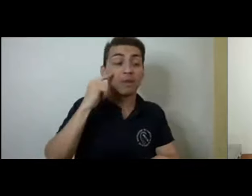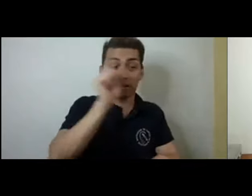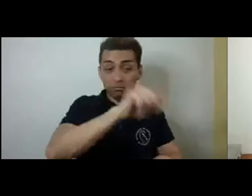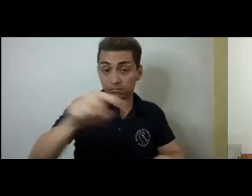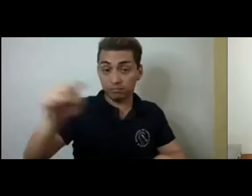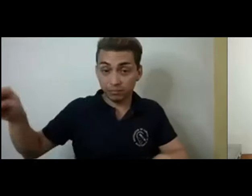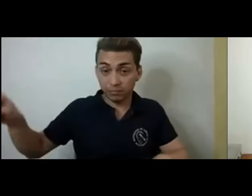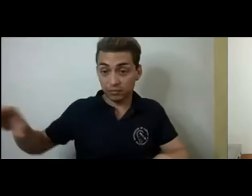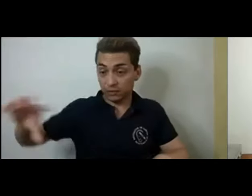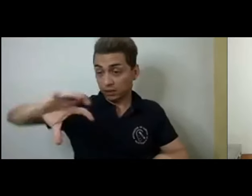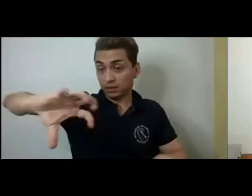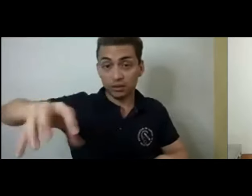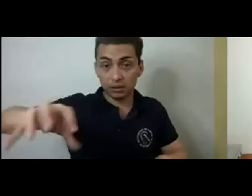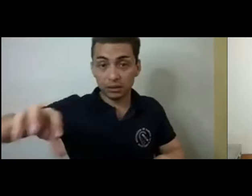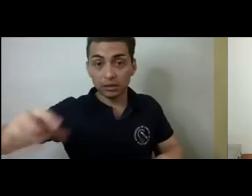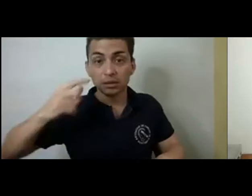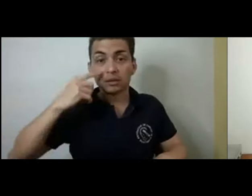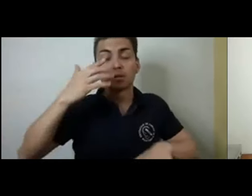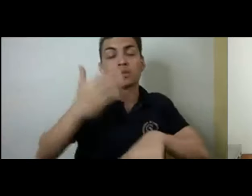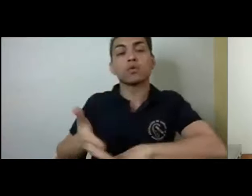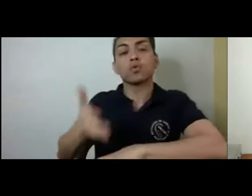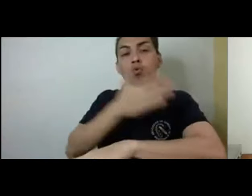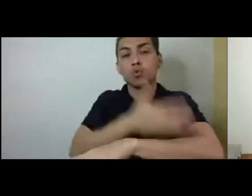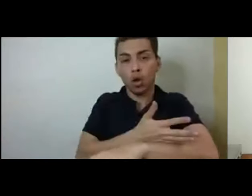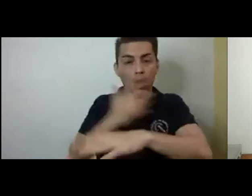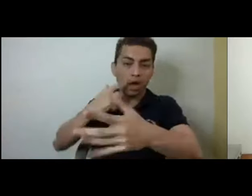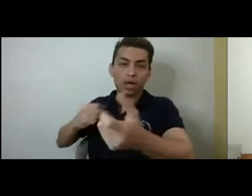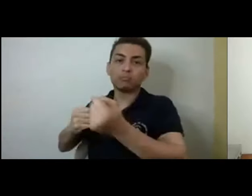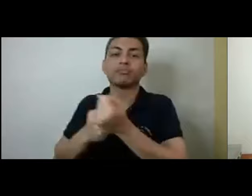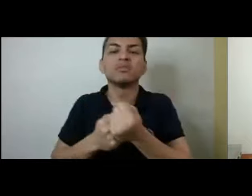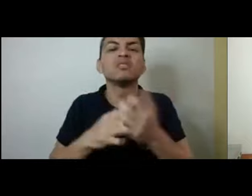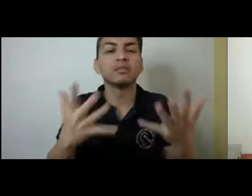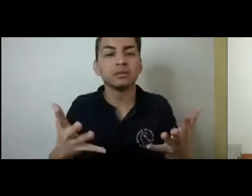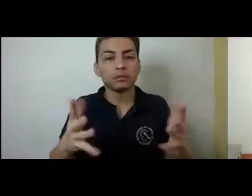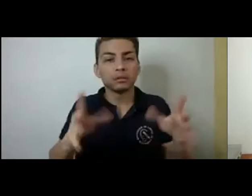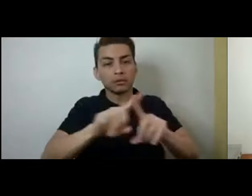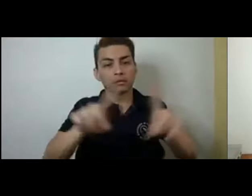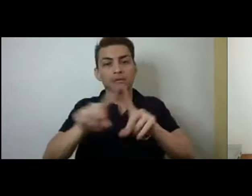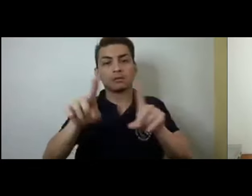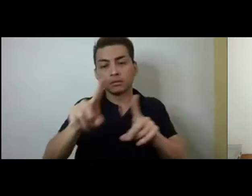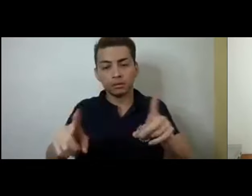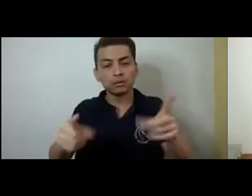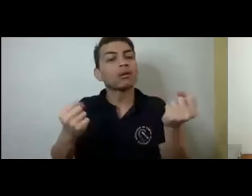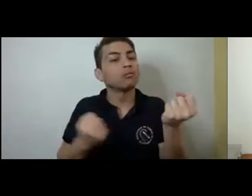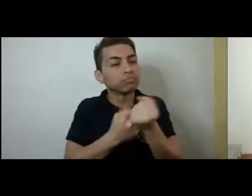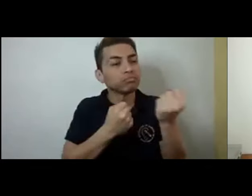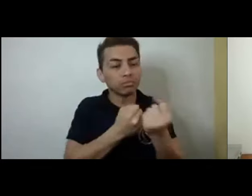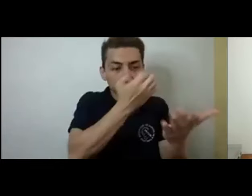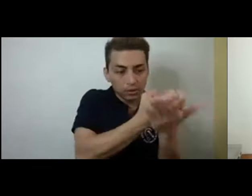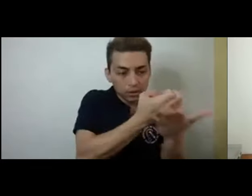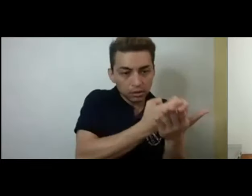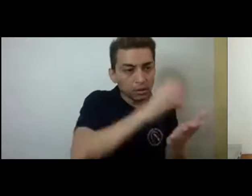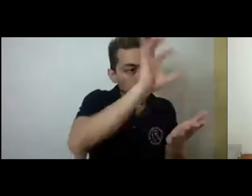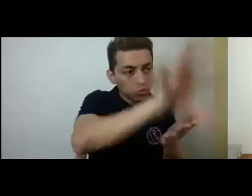are anticipated to adversely affect a number of its key resources, economic sectors,